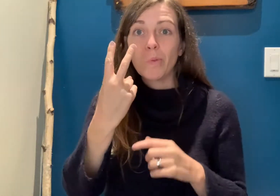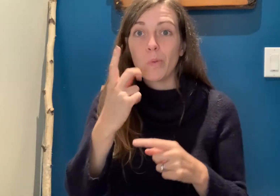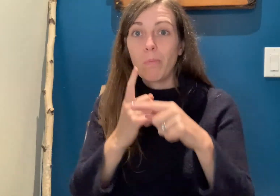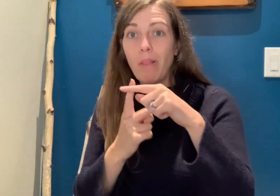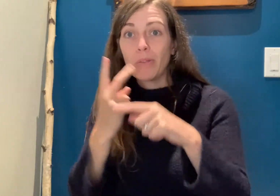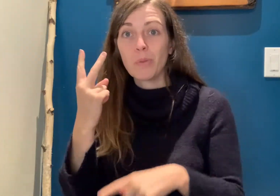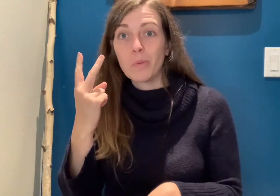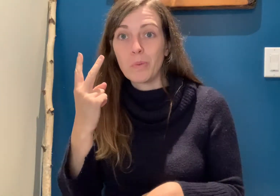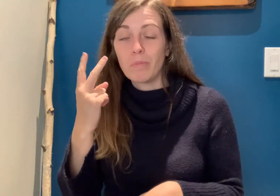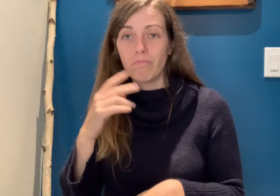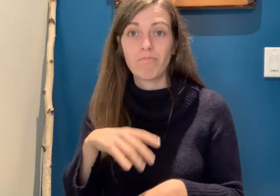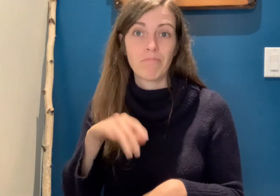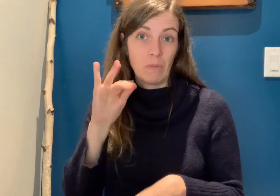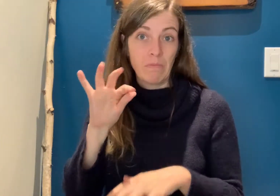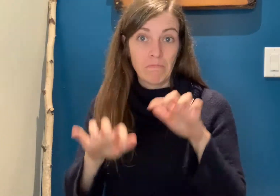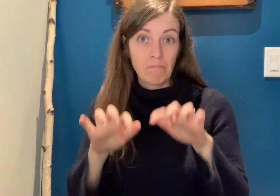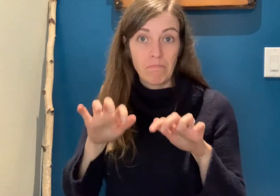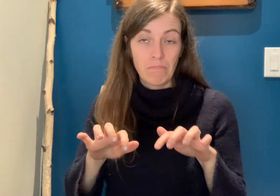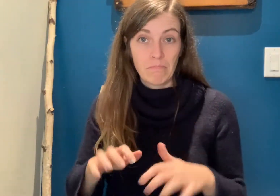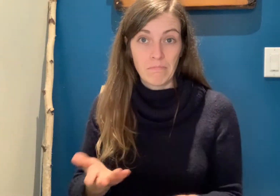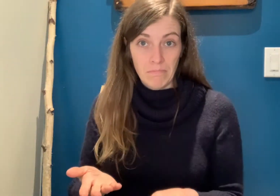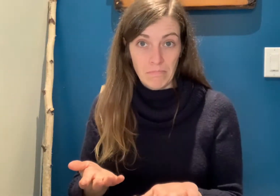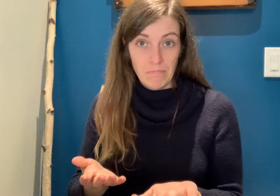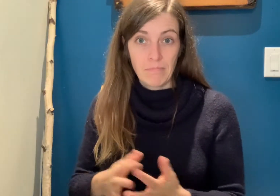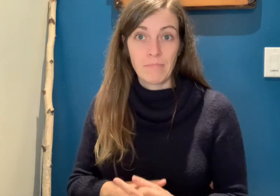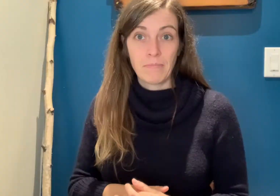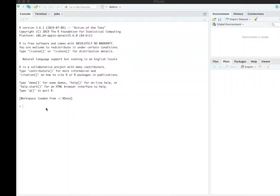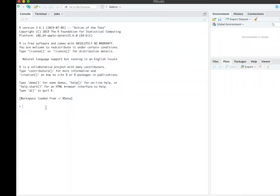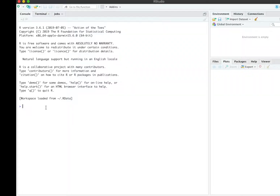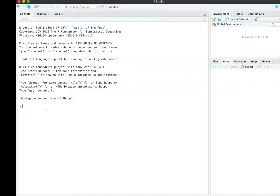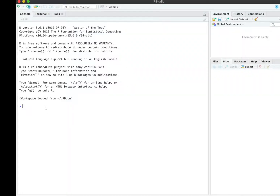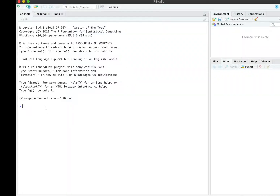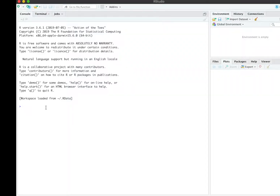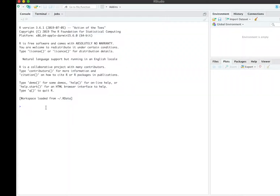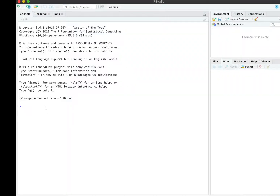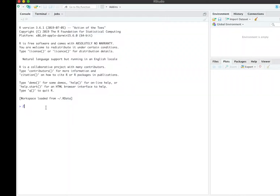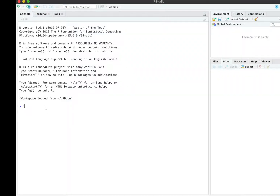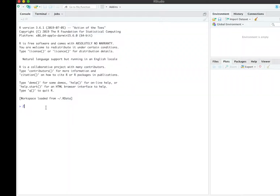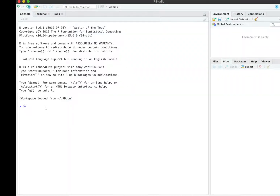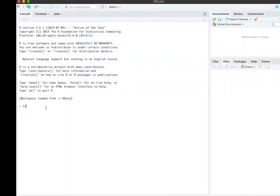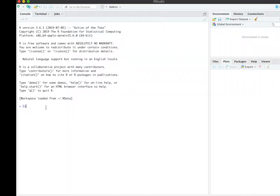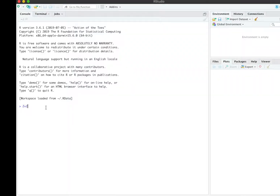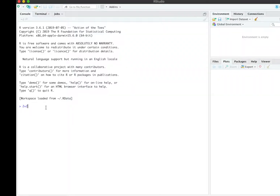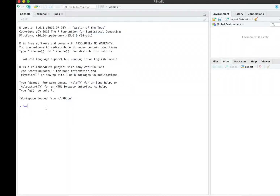You could say 2 plus 2, and then type enter, and you'll get a result.